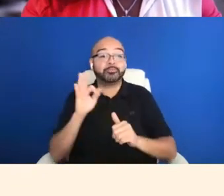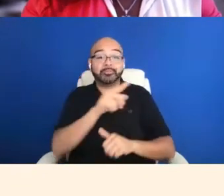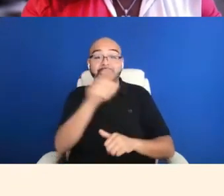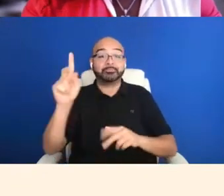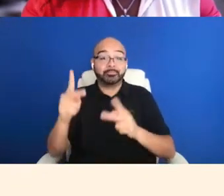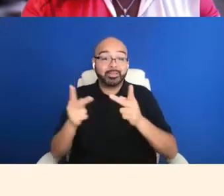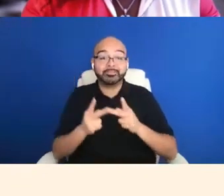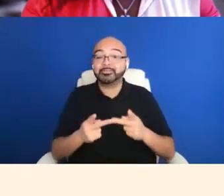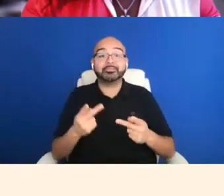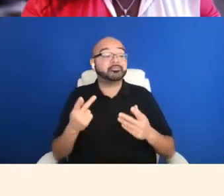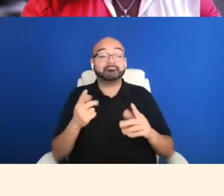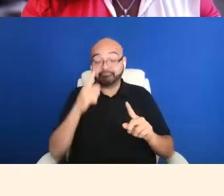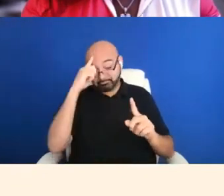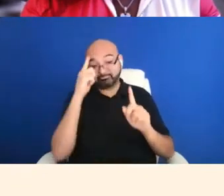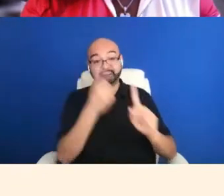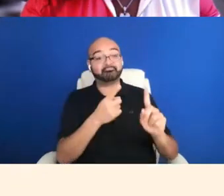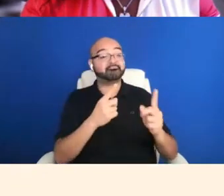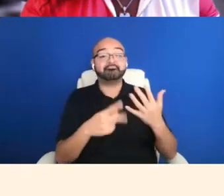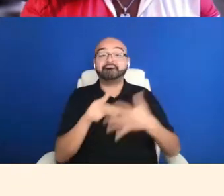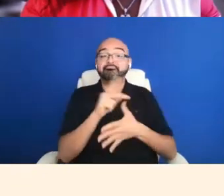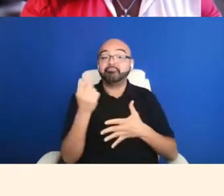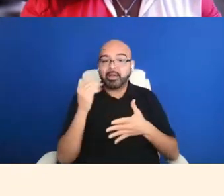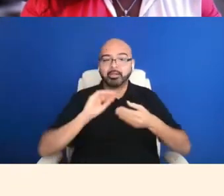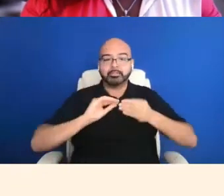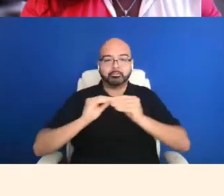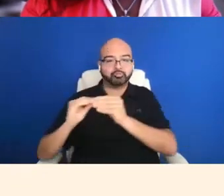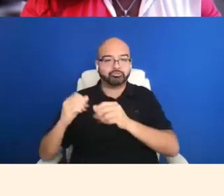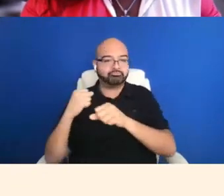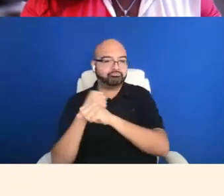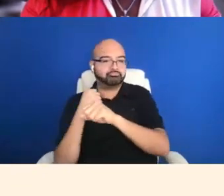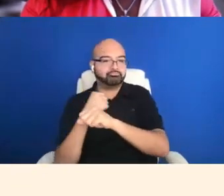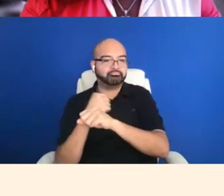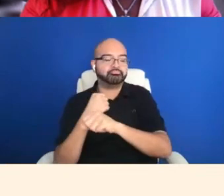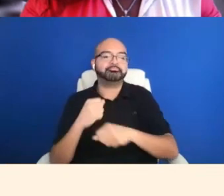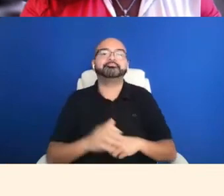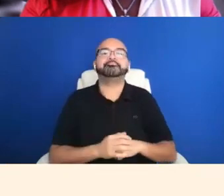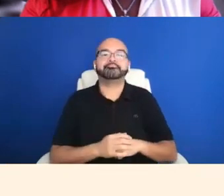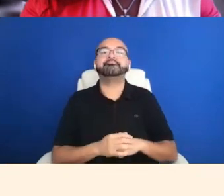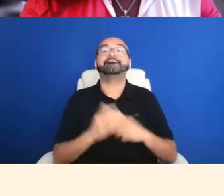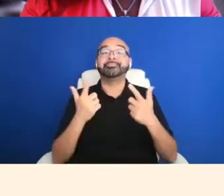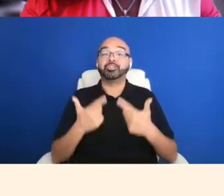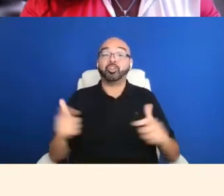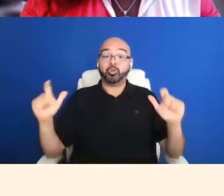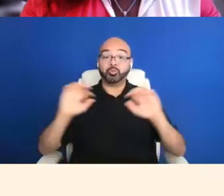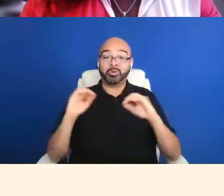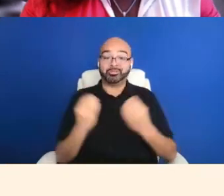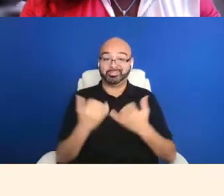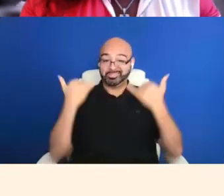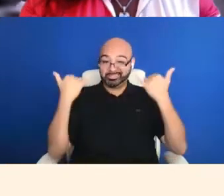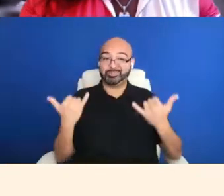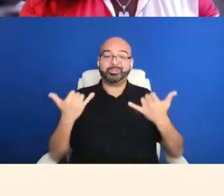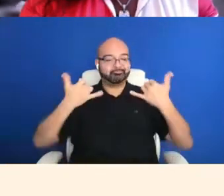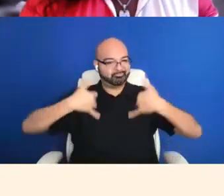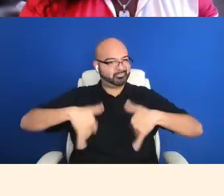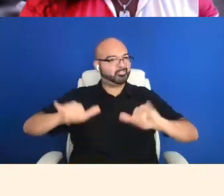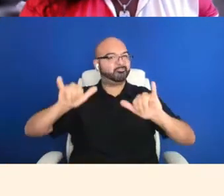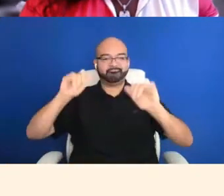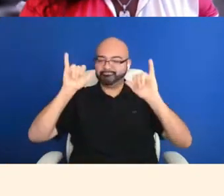numbers. And unfortunately, a lot of larger entities still to this day are only concerned about the numbers.